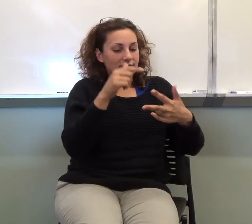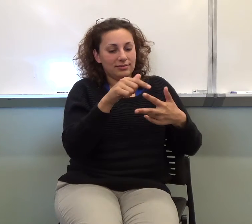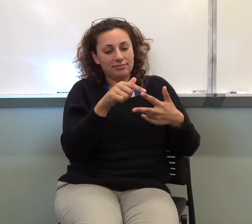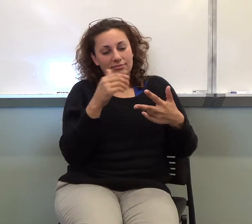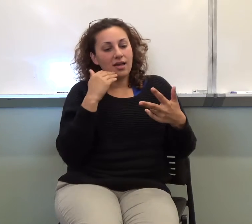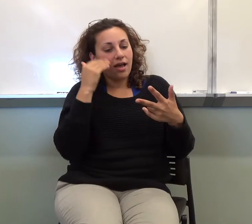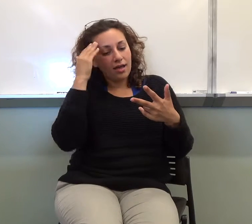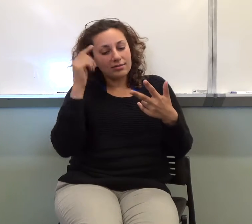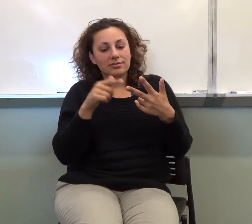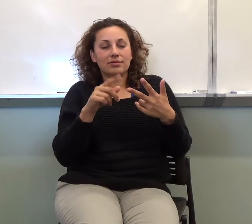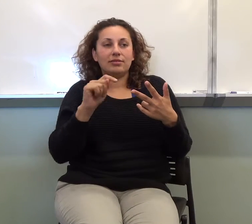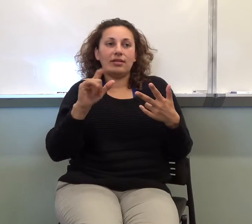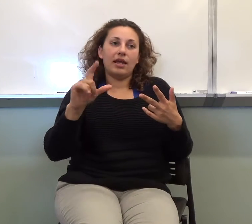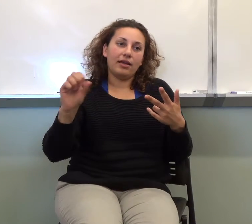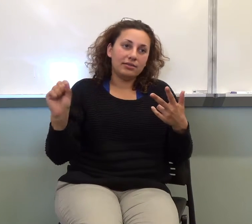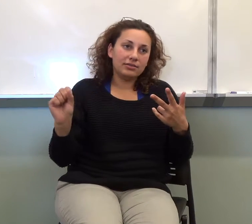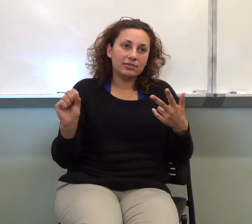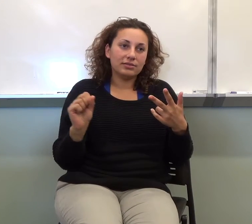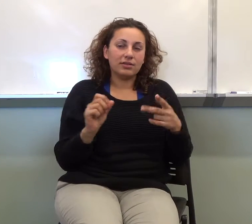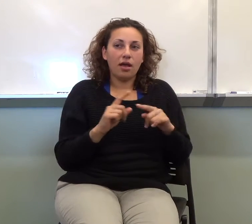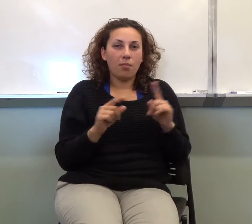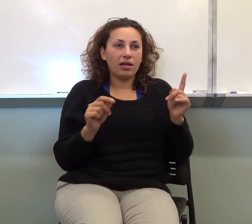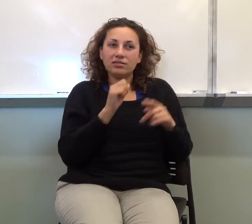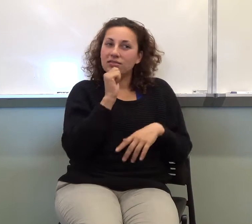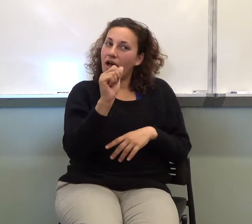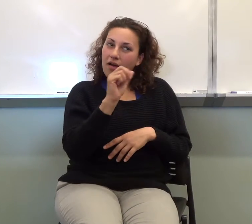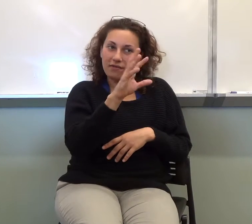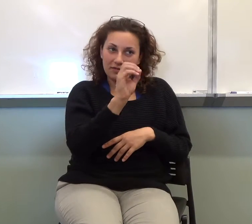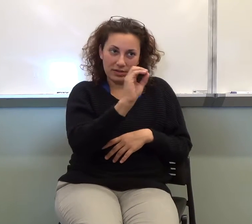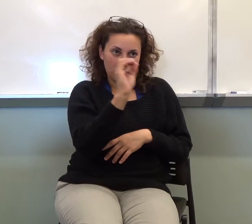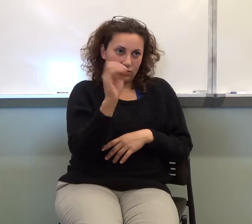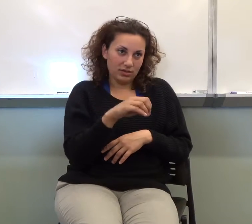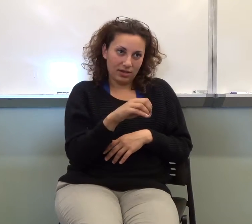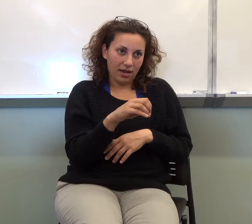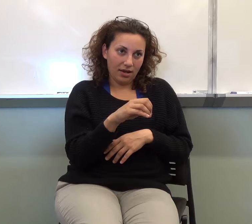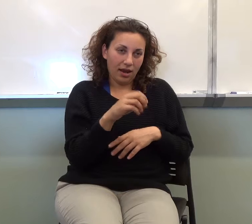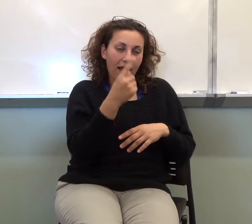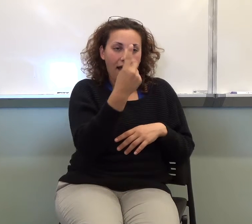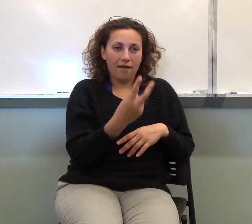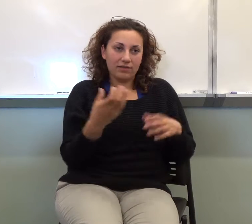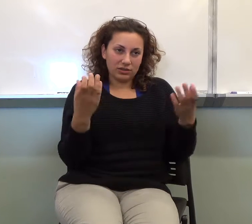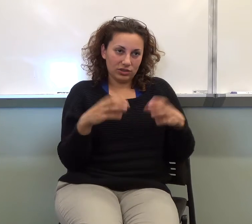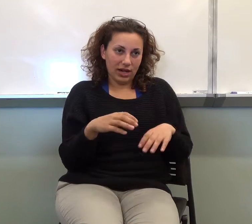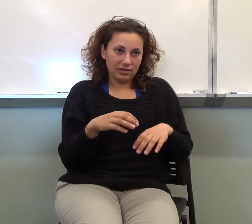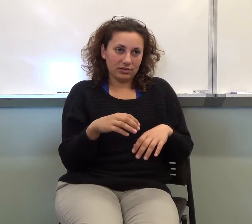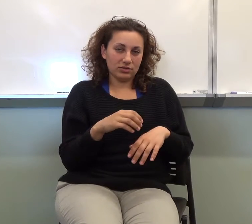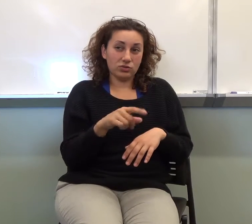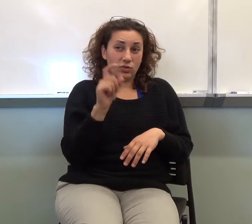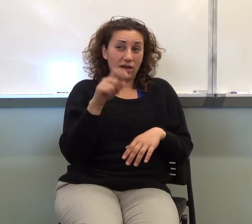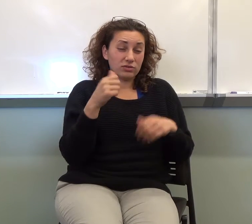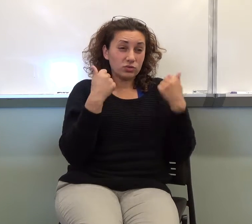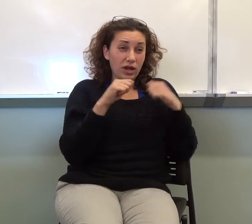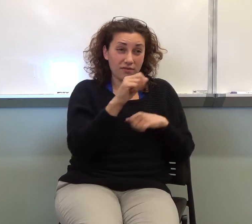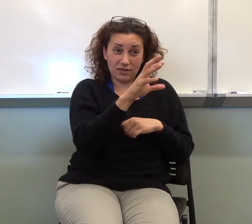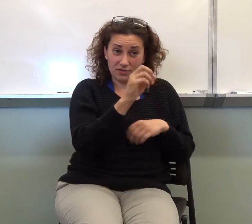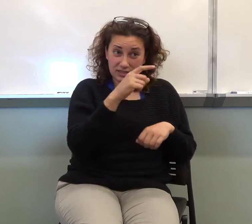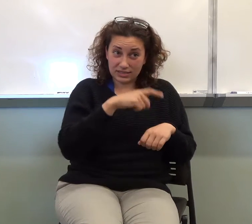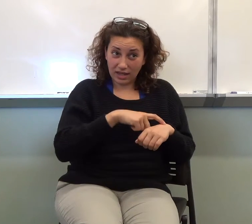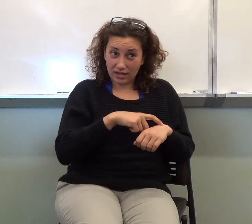2/3. But you see, that's not 50%. You've got to do it, what, 50 times? 100 times? And then